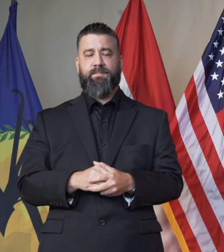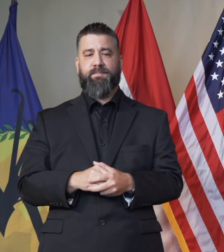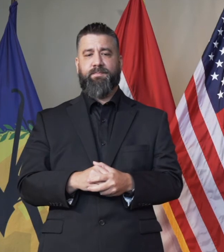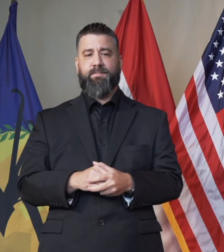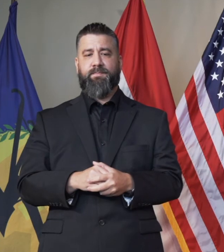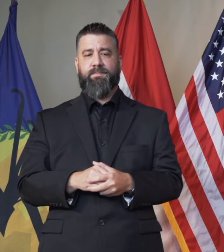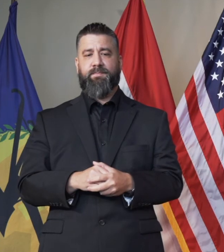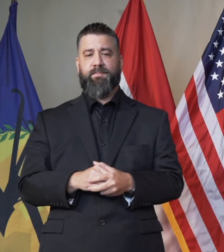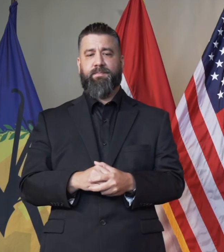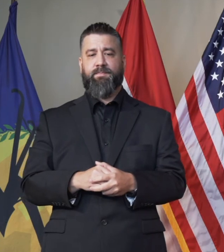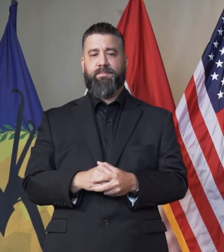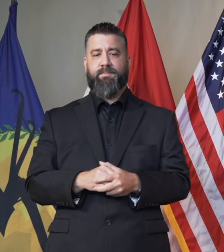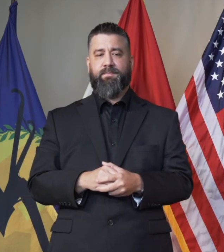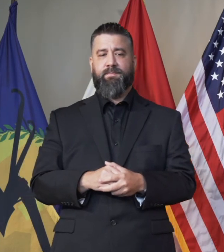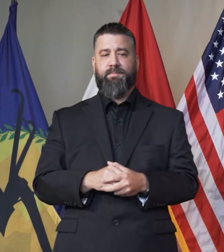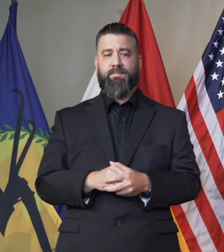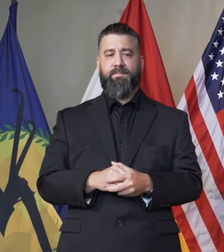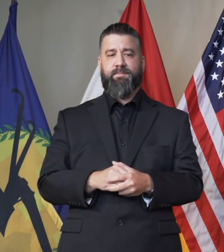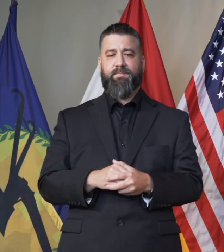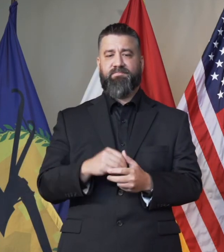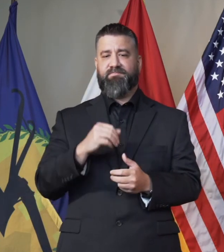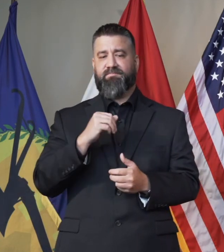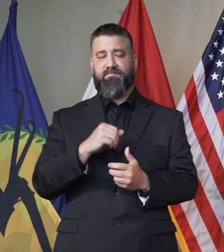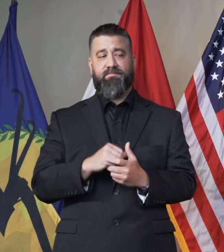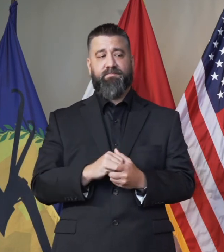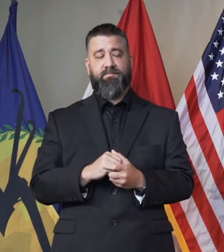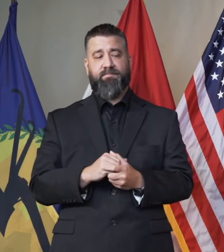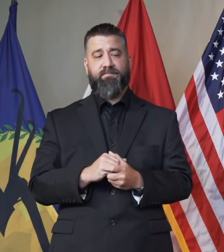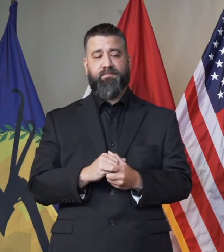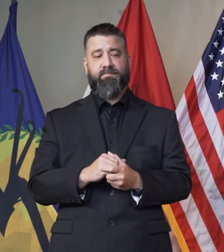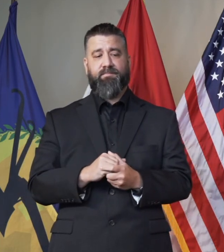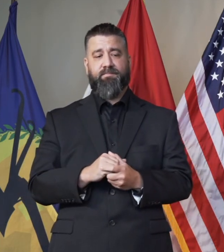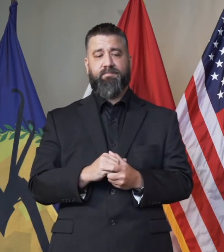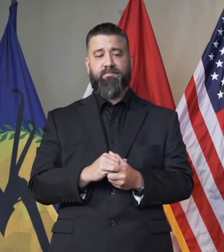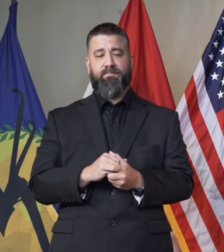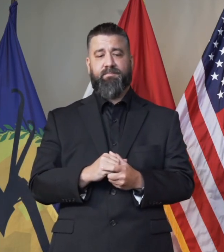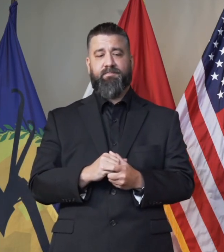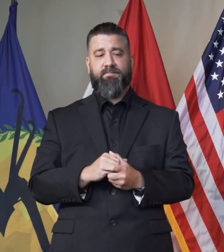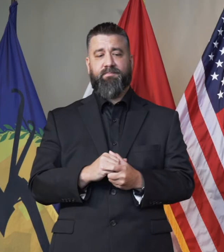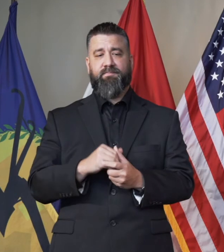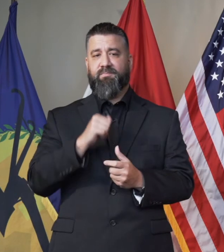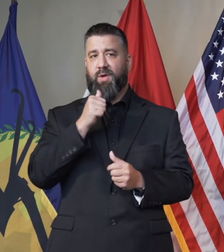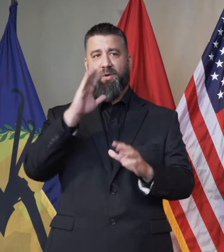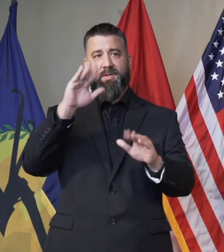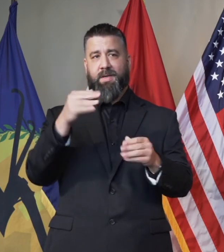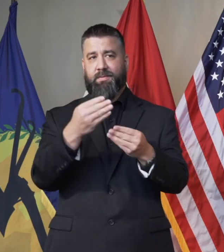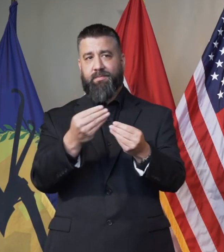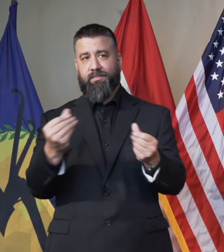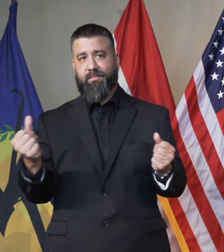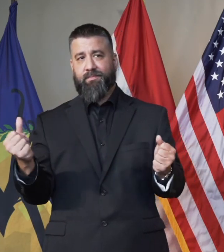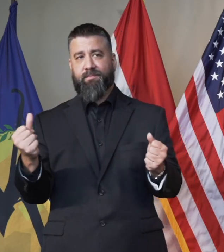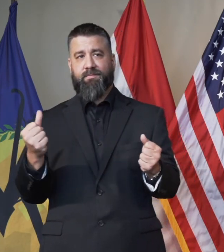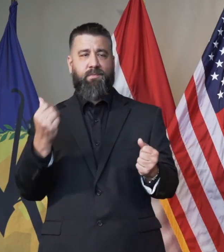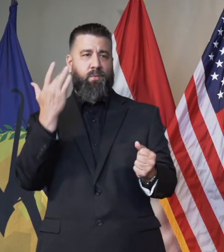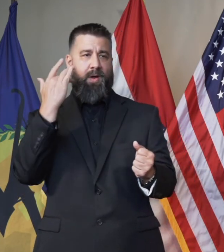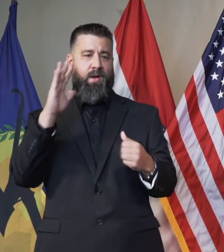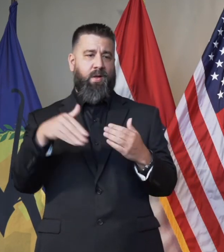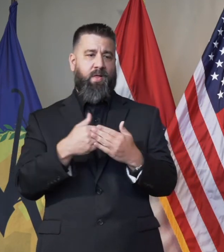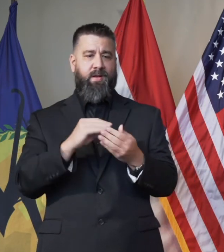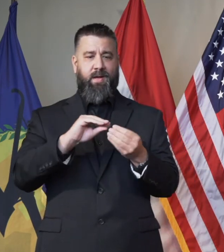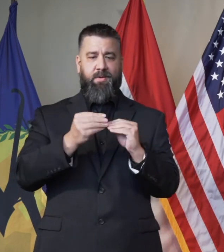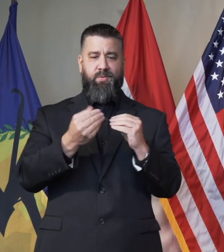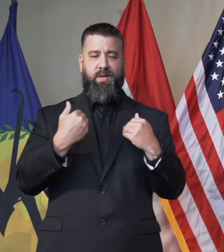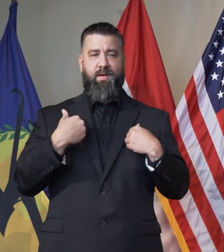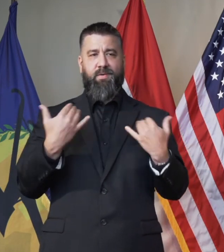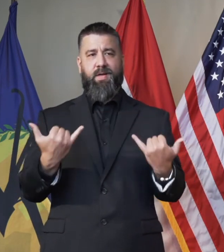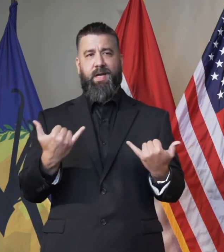any resolution of this, probably by all information that we have currently today, until next summer.